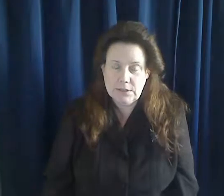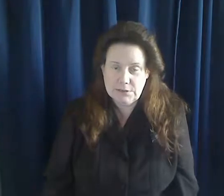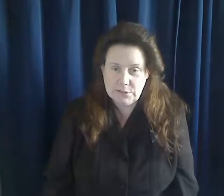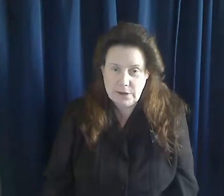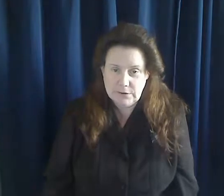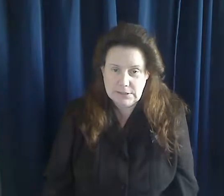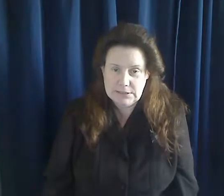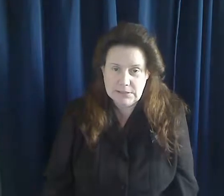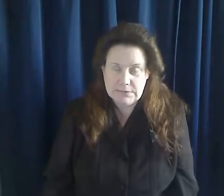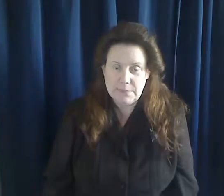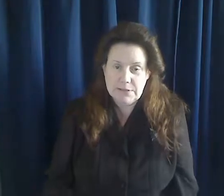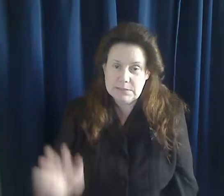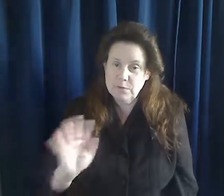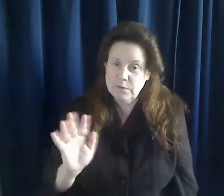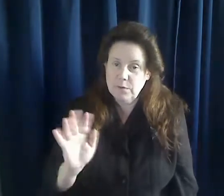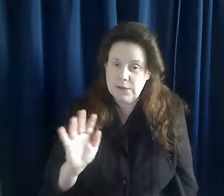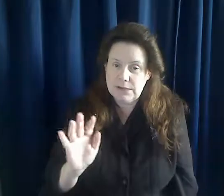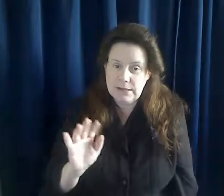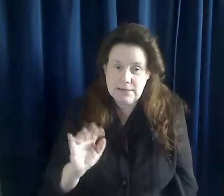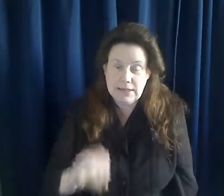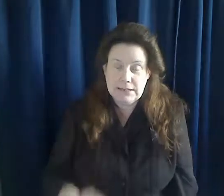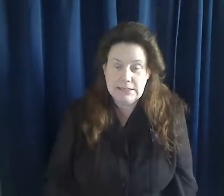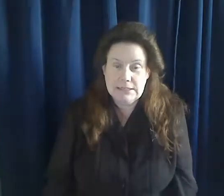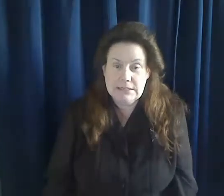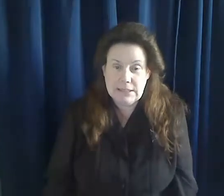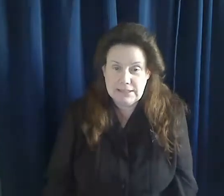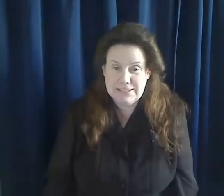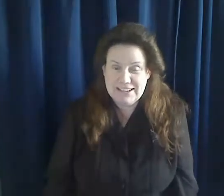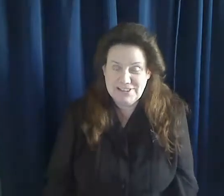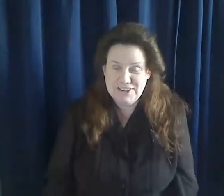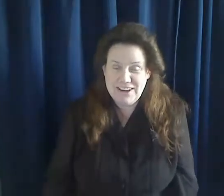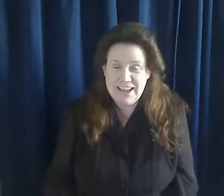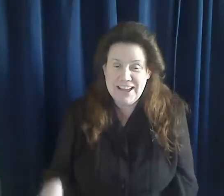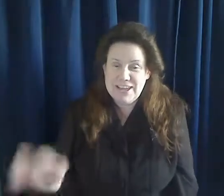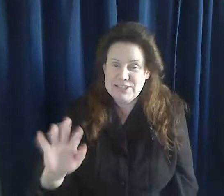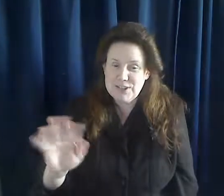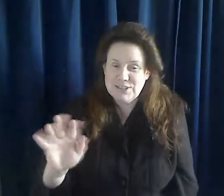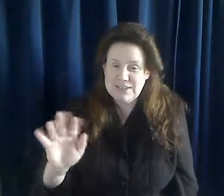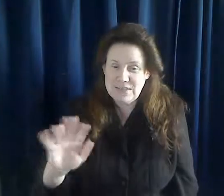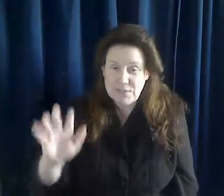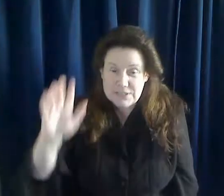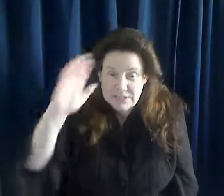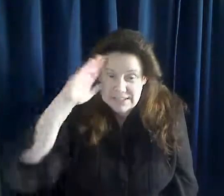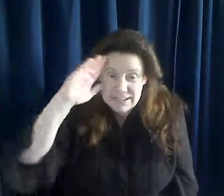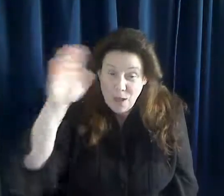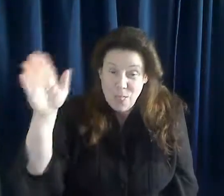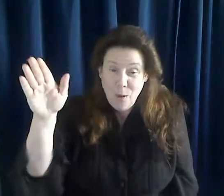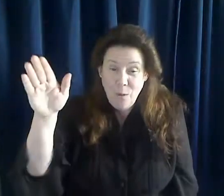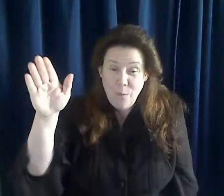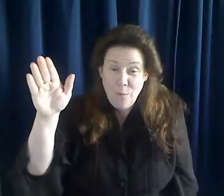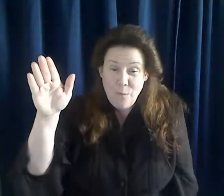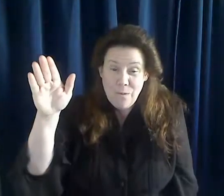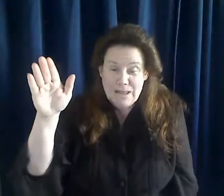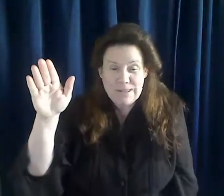their surroundings, and if something's moving quickly like that, it is likely to catch their eye. So I did that first, and then I said,